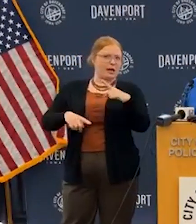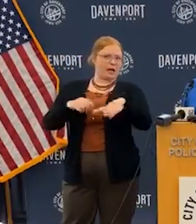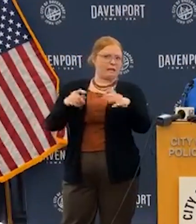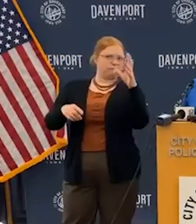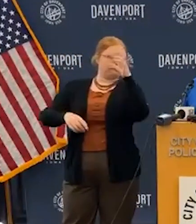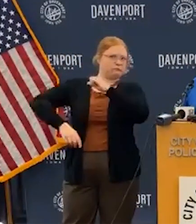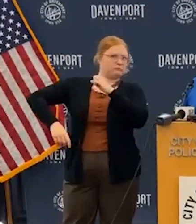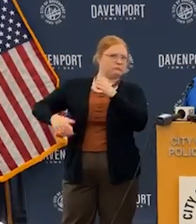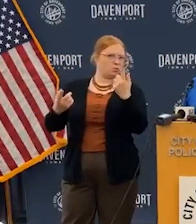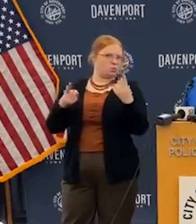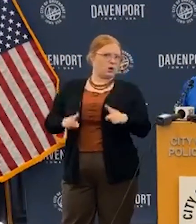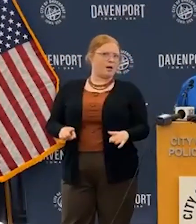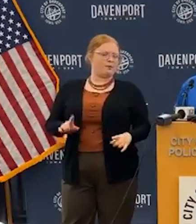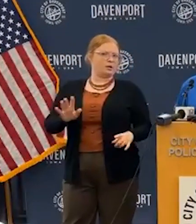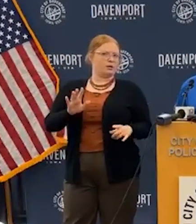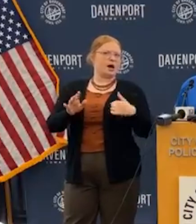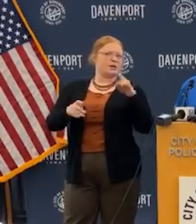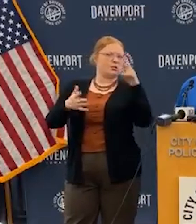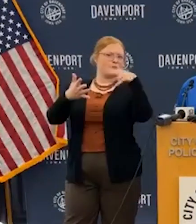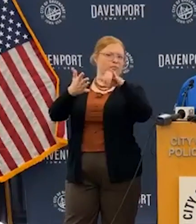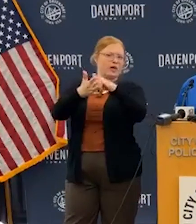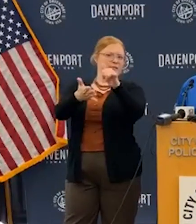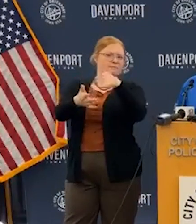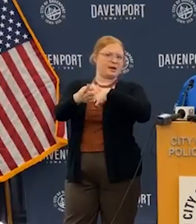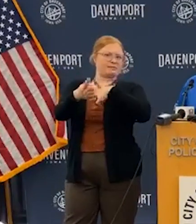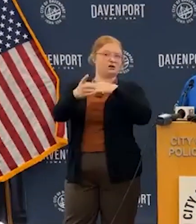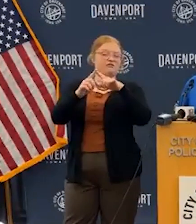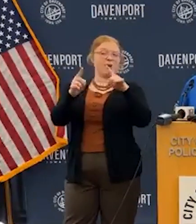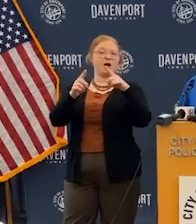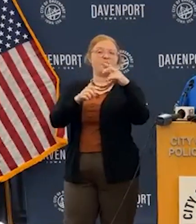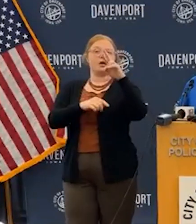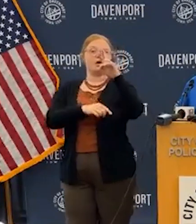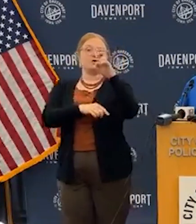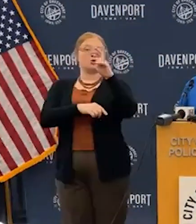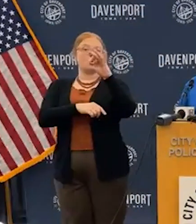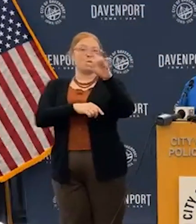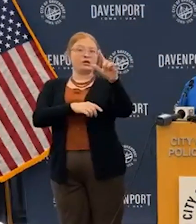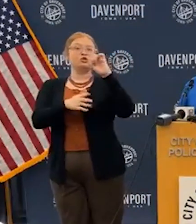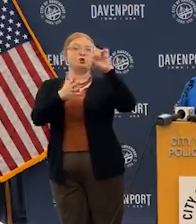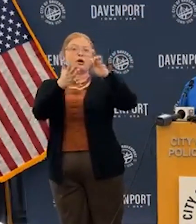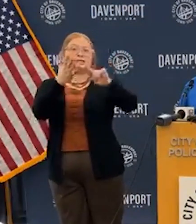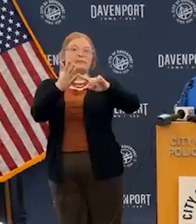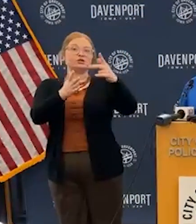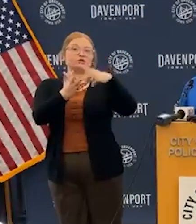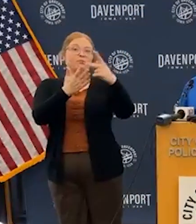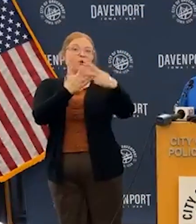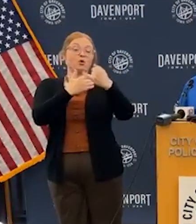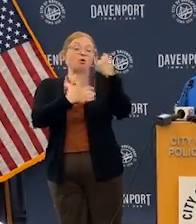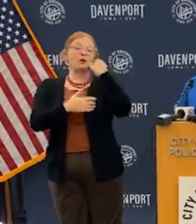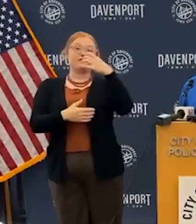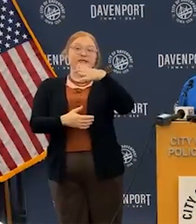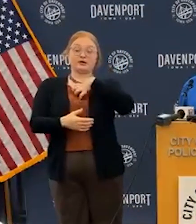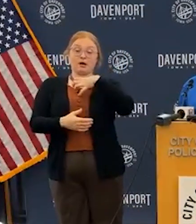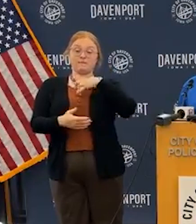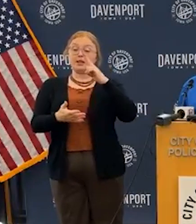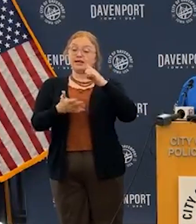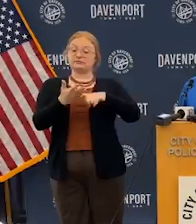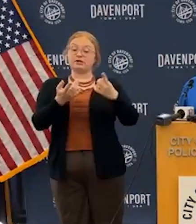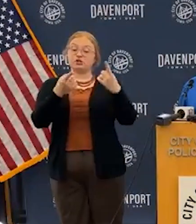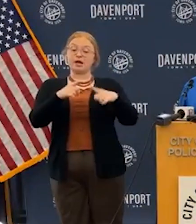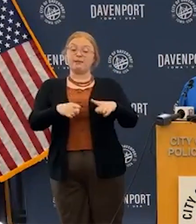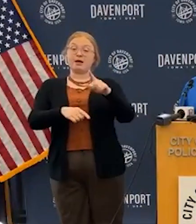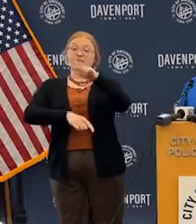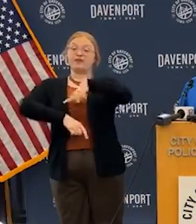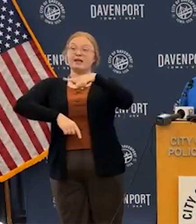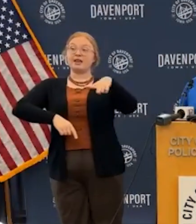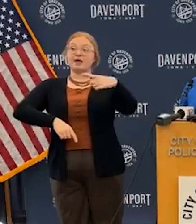But in a rental inspection program, if it's a complaint inspection, the landlord has so long to make the repairs or